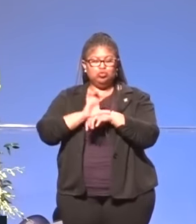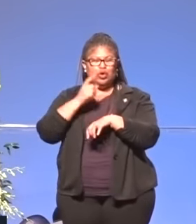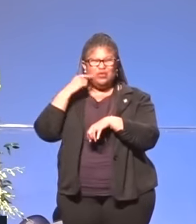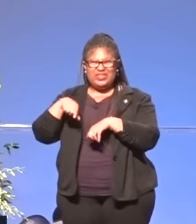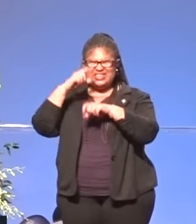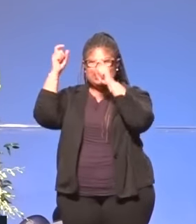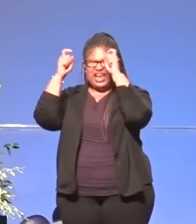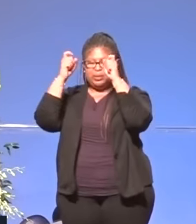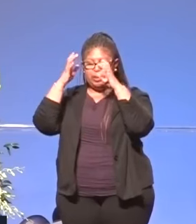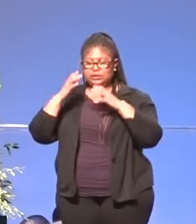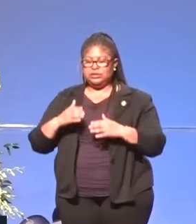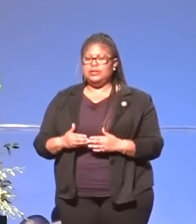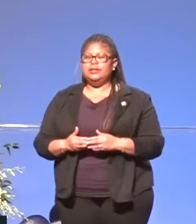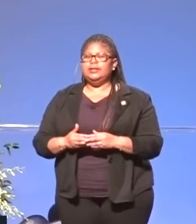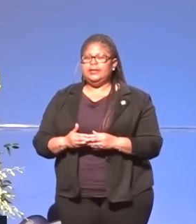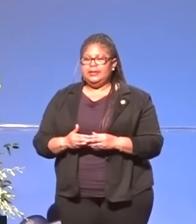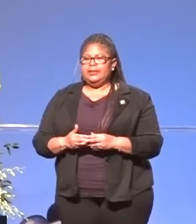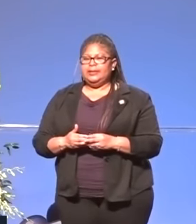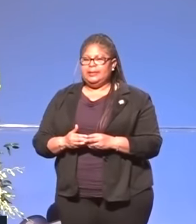celebration.